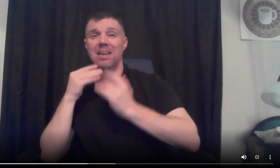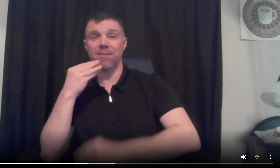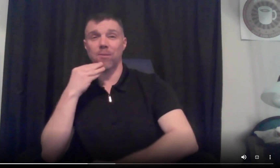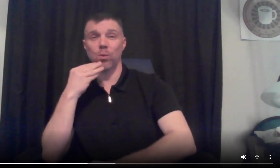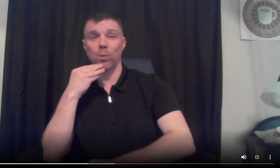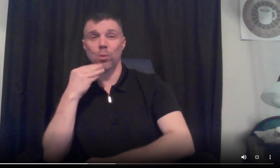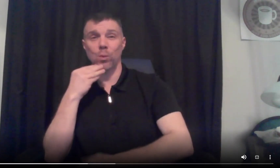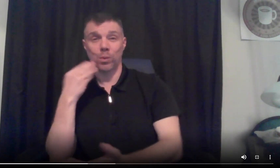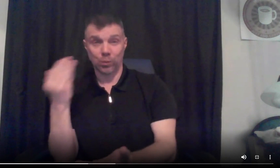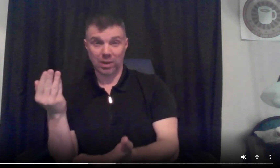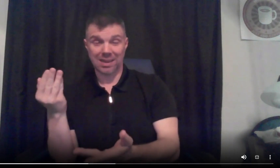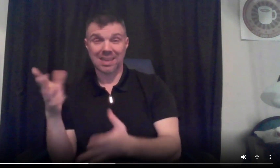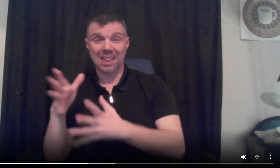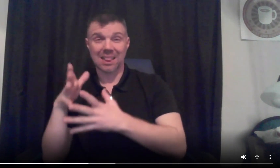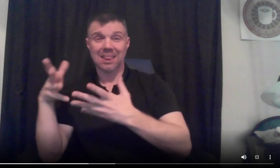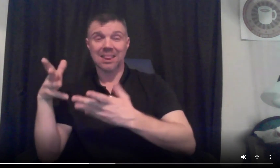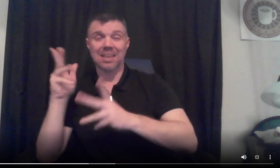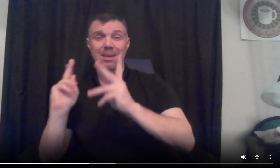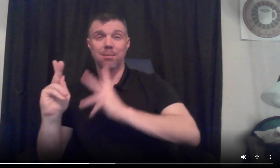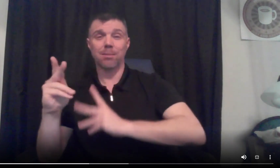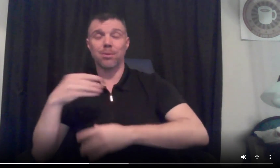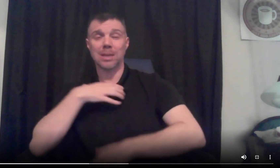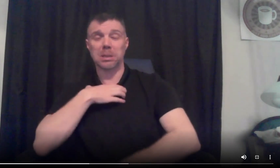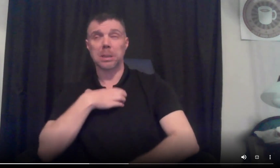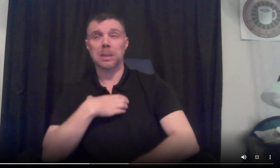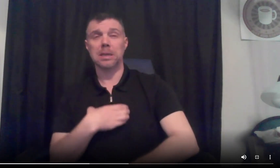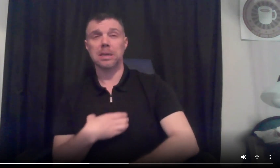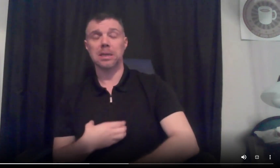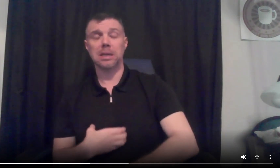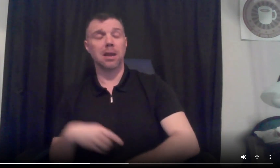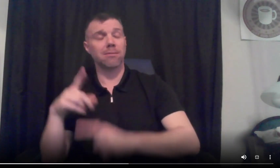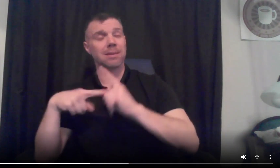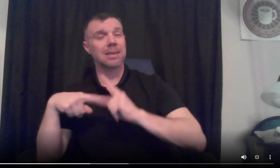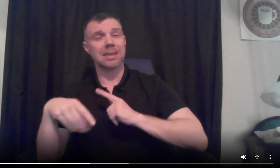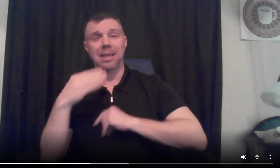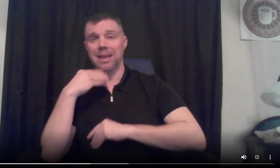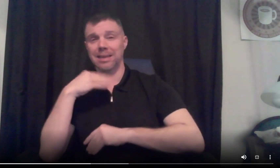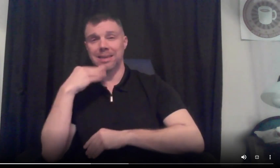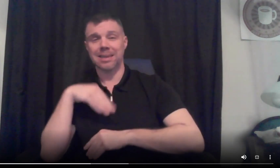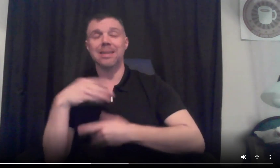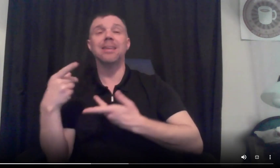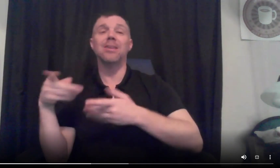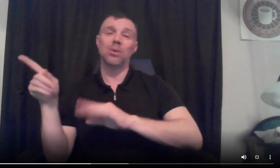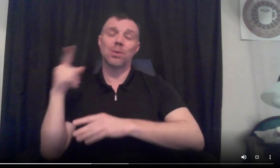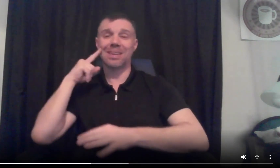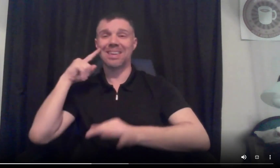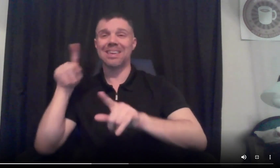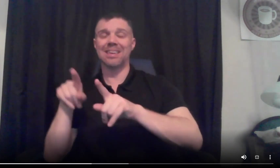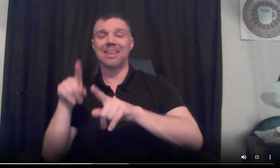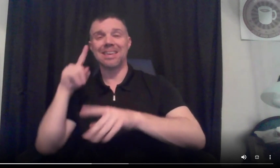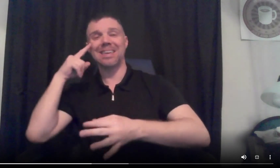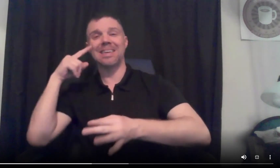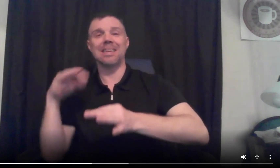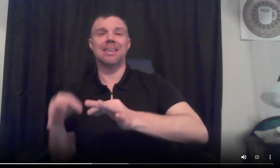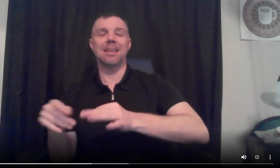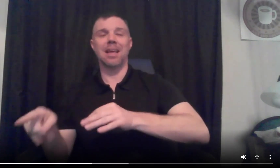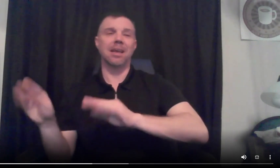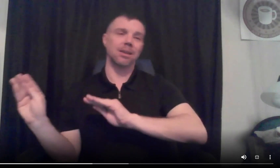in Ireland, there wasn't a lot of food. There was a big lack of food and people were starving. They couldn't eat.